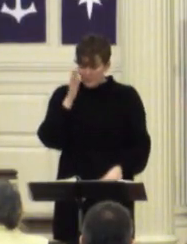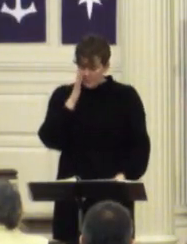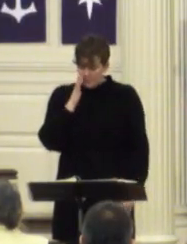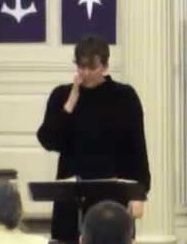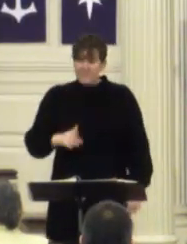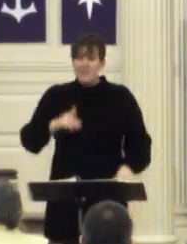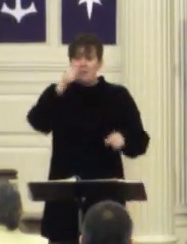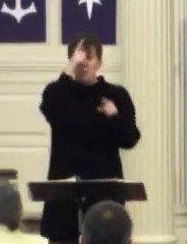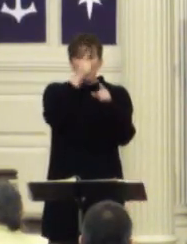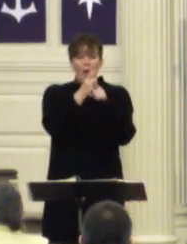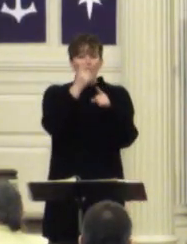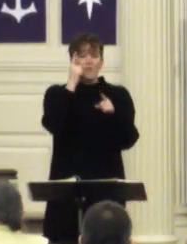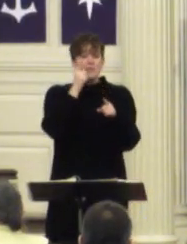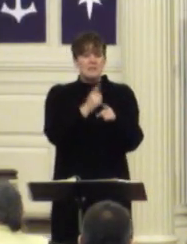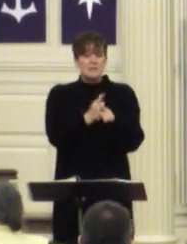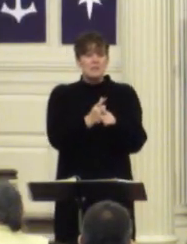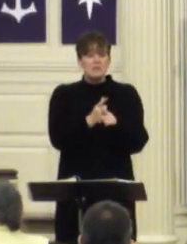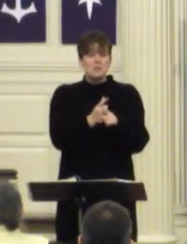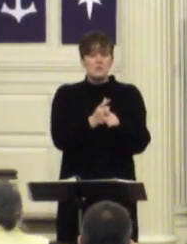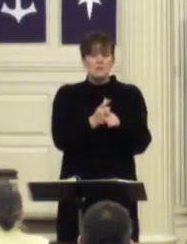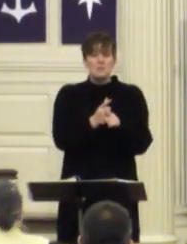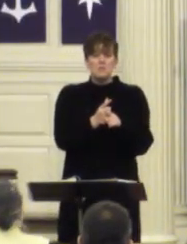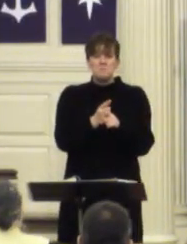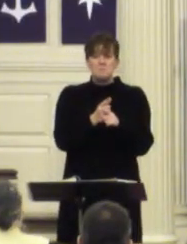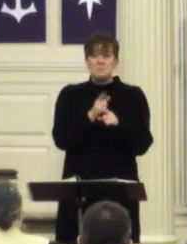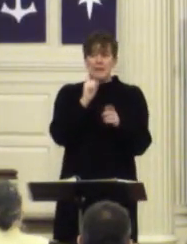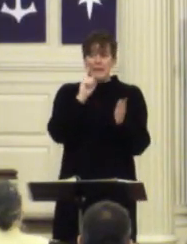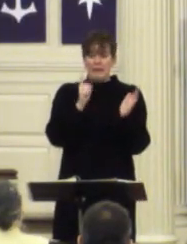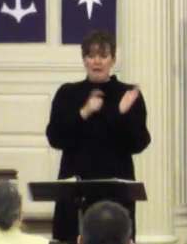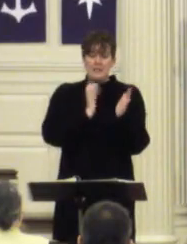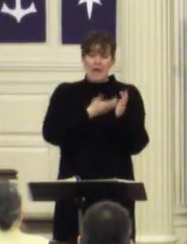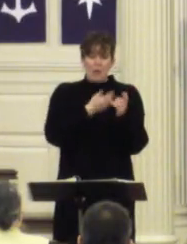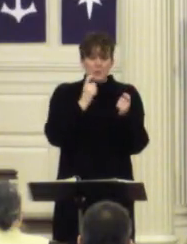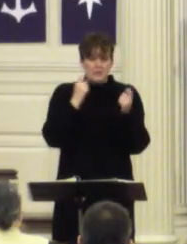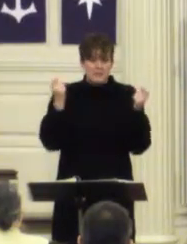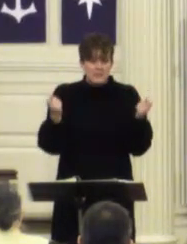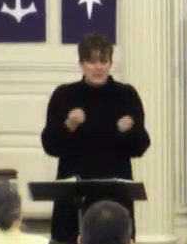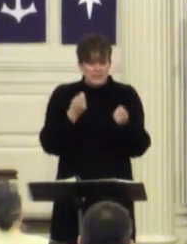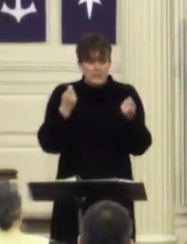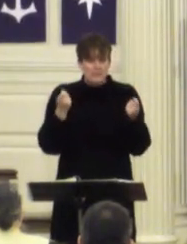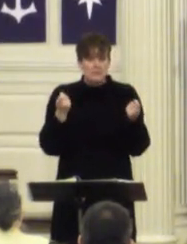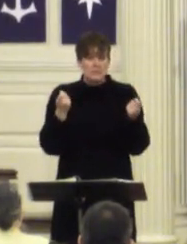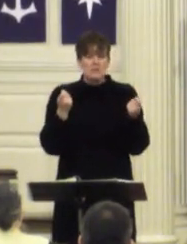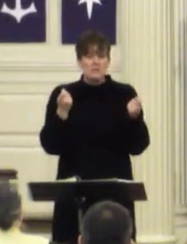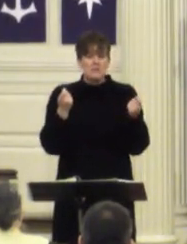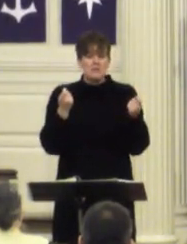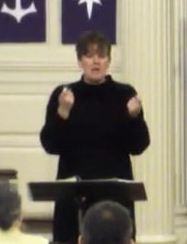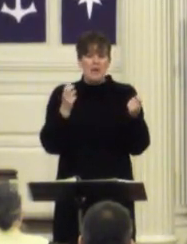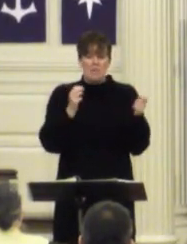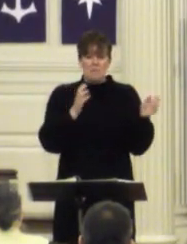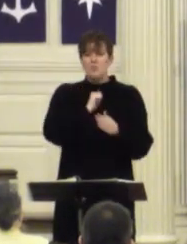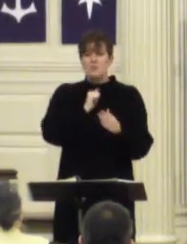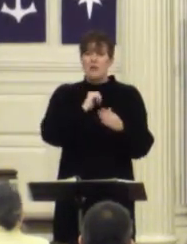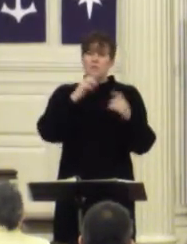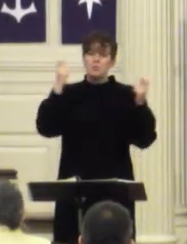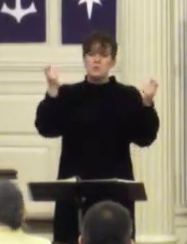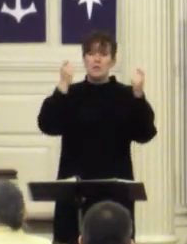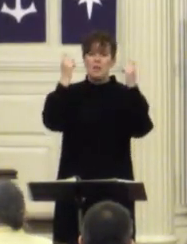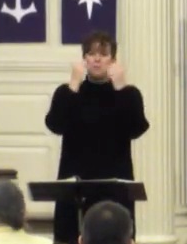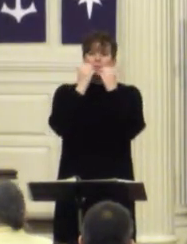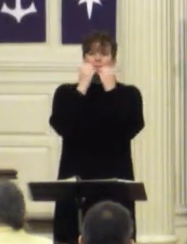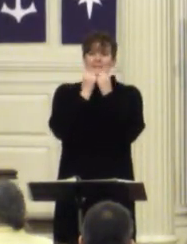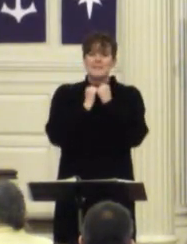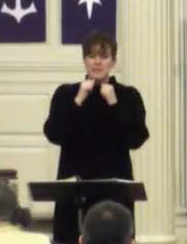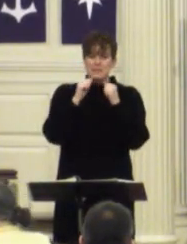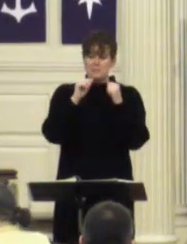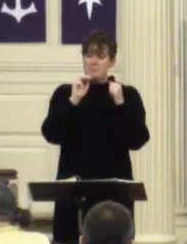Brothers and sisters, let us acknowledge our sins and so prepare ourselves to celebrate the sacred